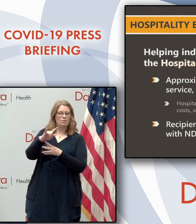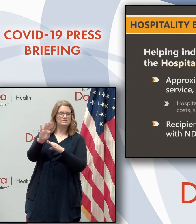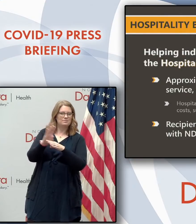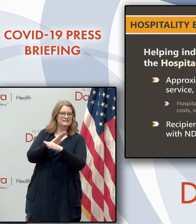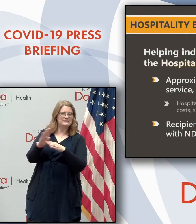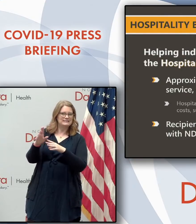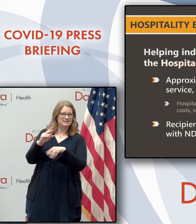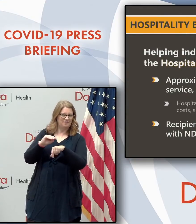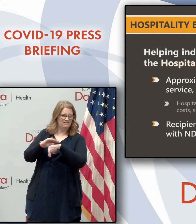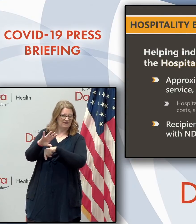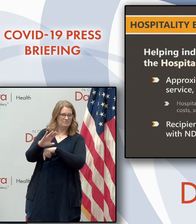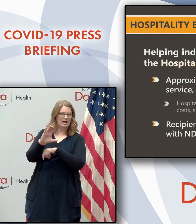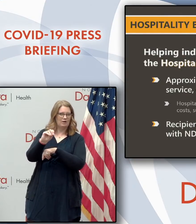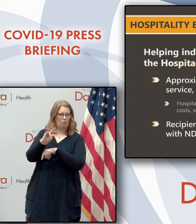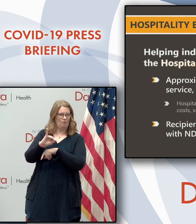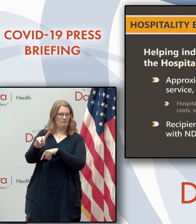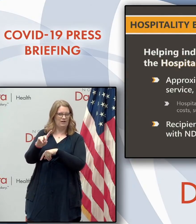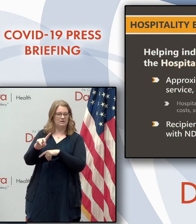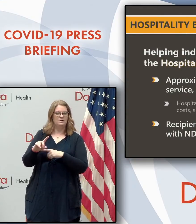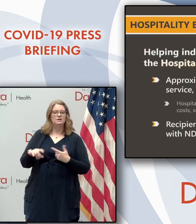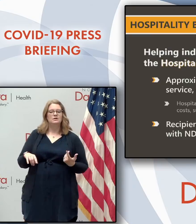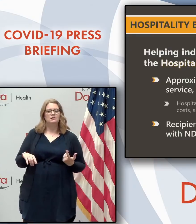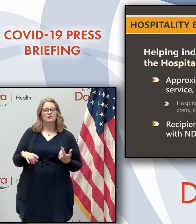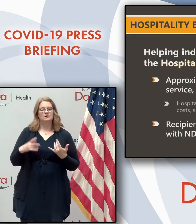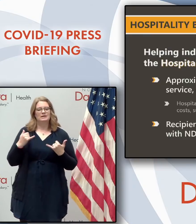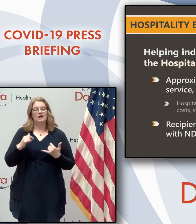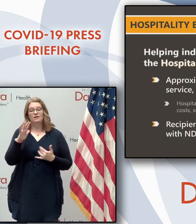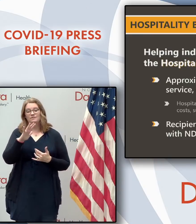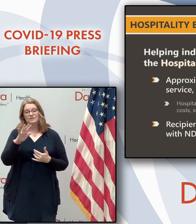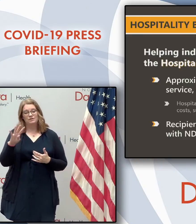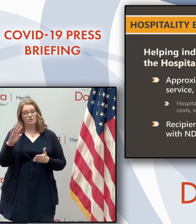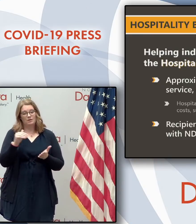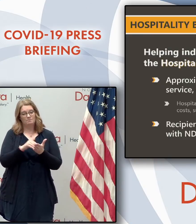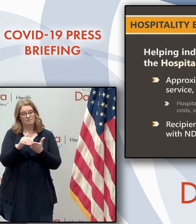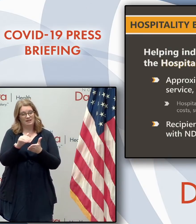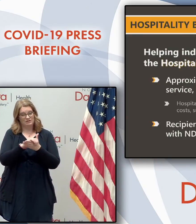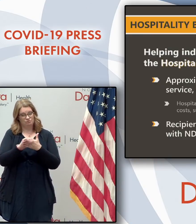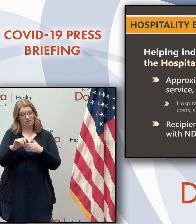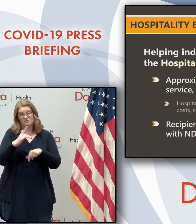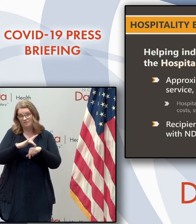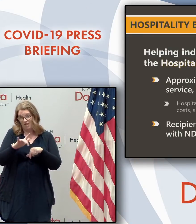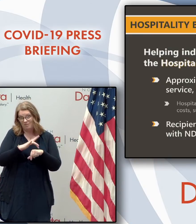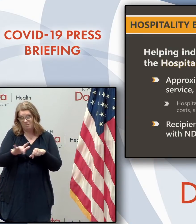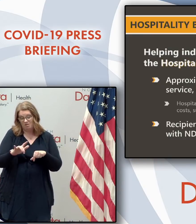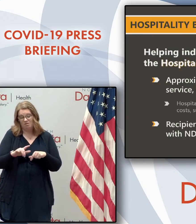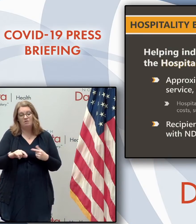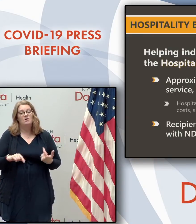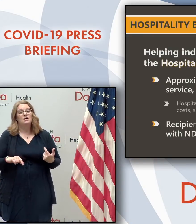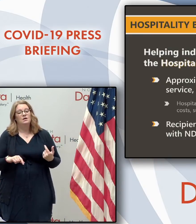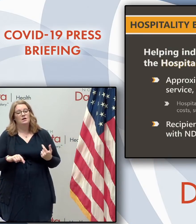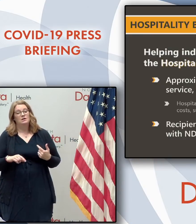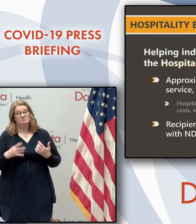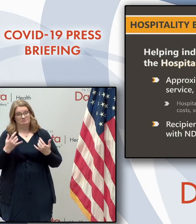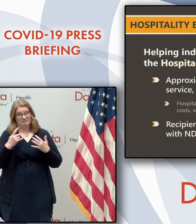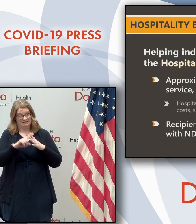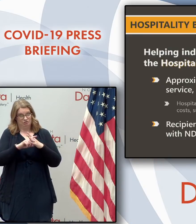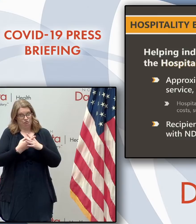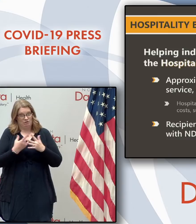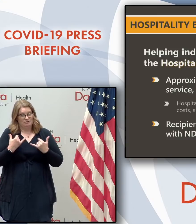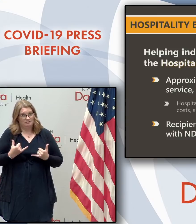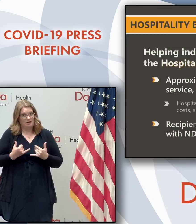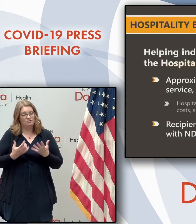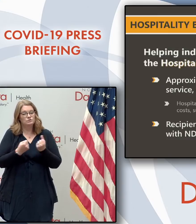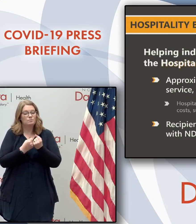by COVID-19. There's now approximately $54 million available in this new program, starting right now,